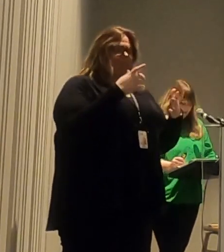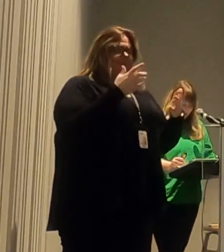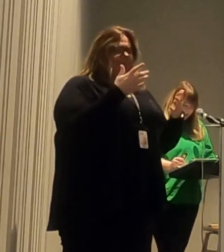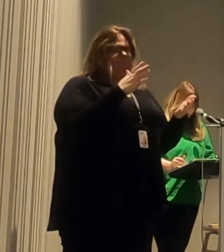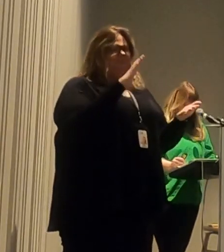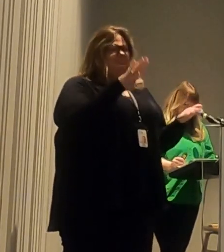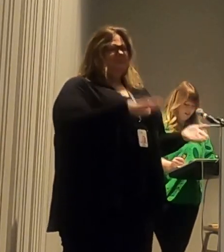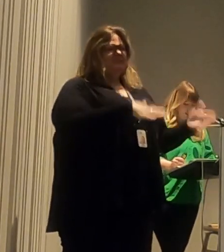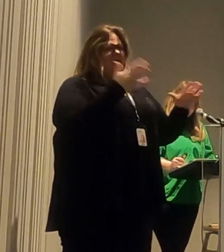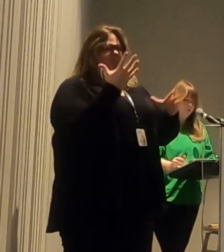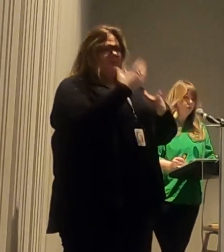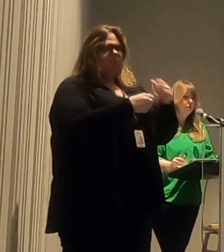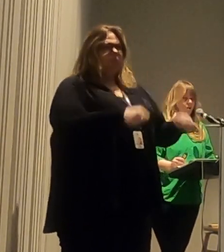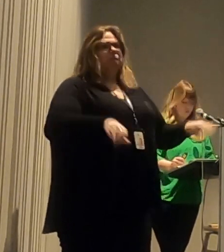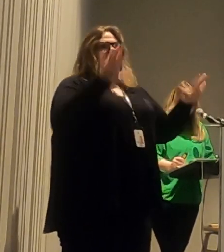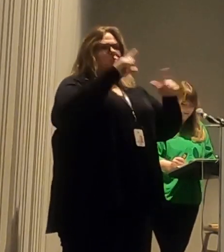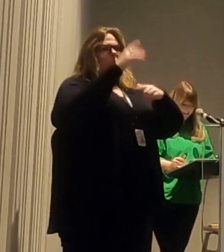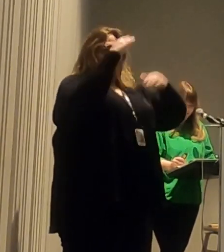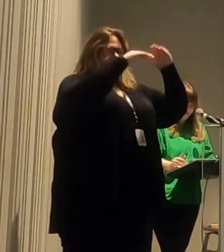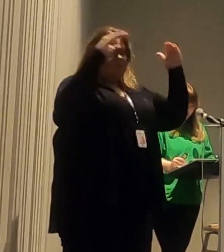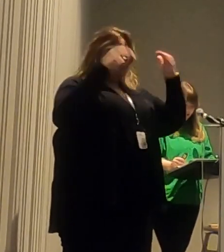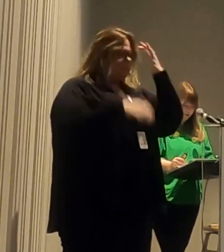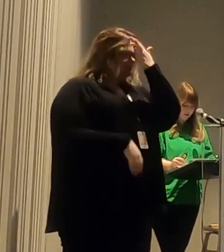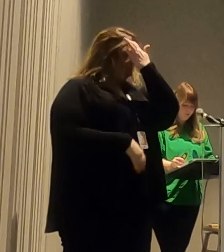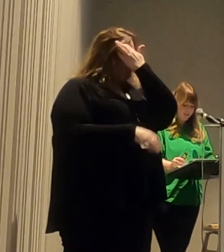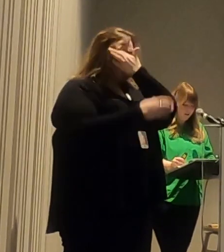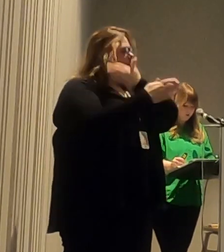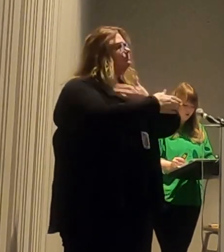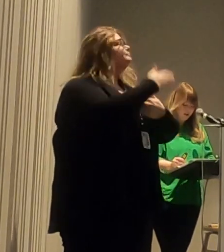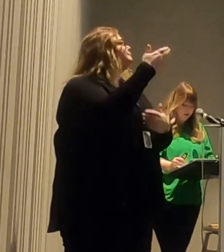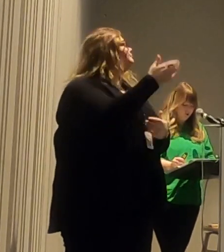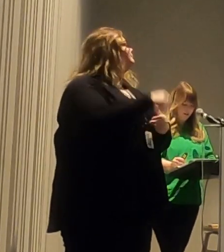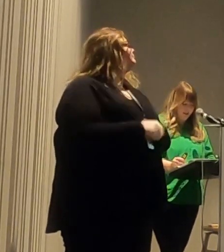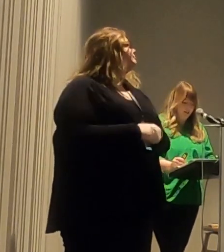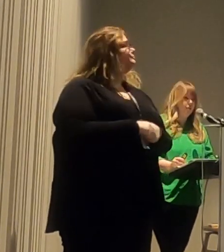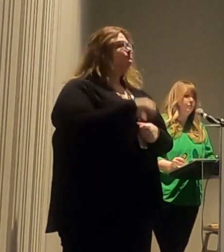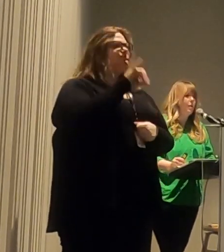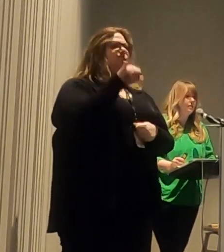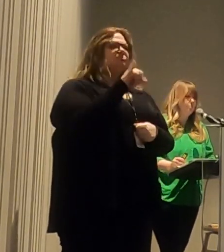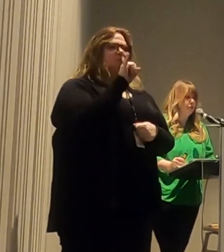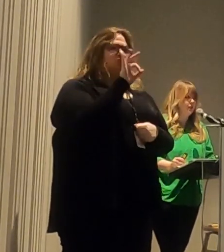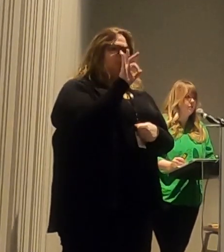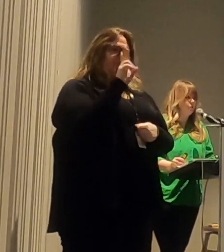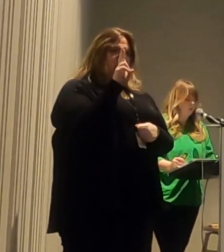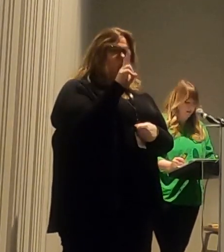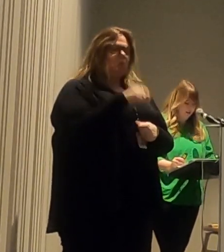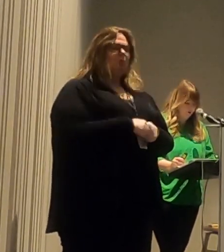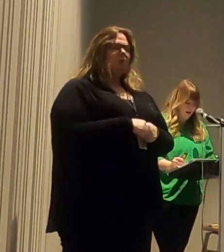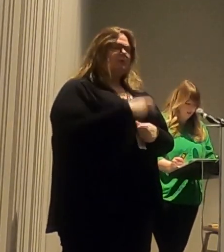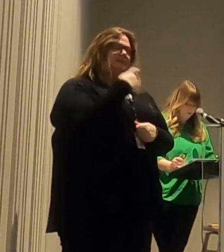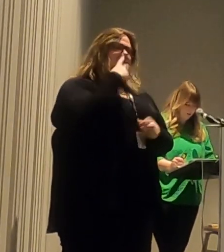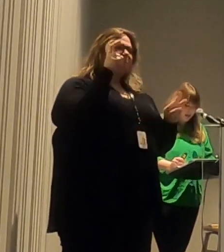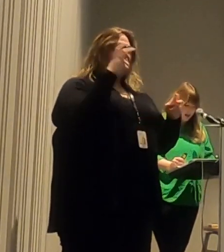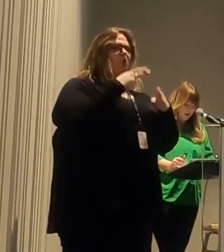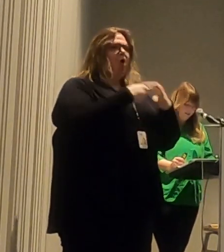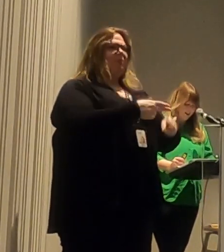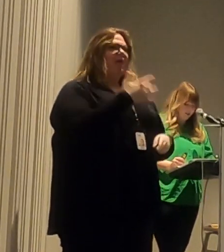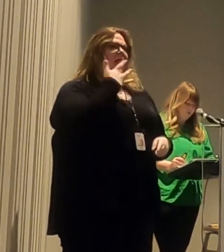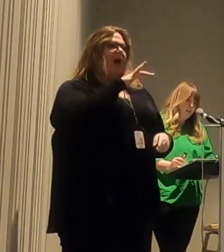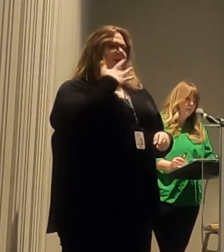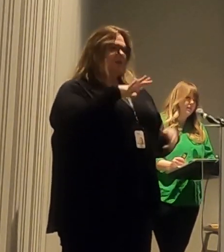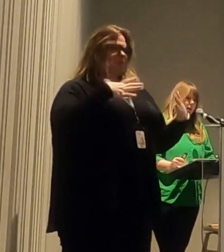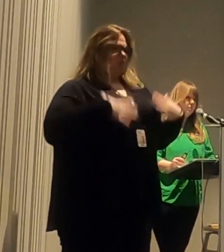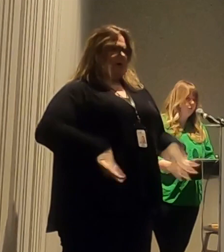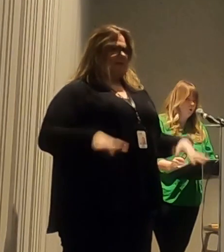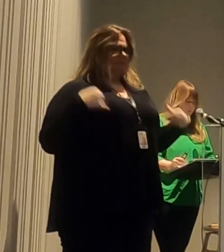on the right there is a jifu, or festive dress. This also can be translated to auspicious or lucky dress. The